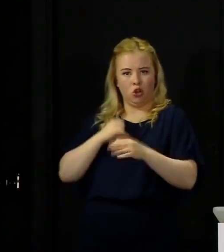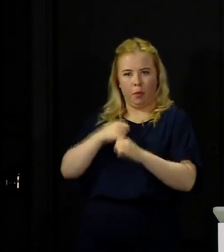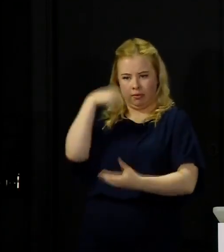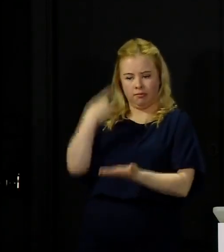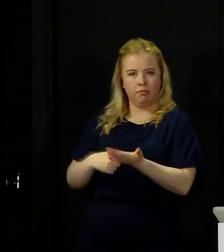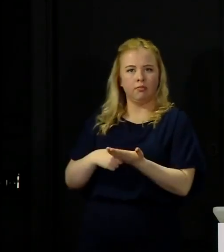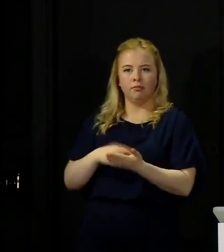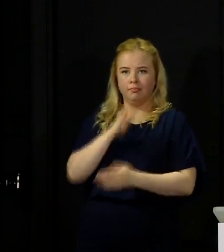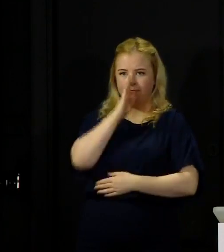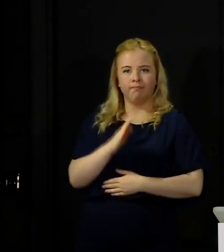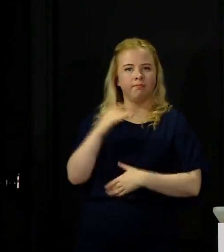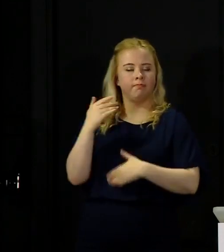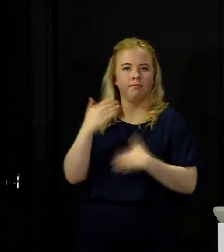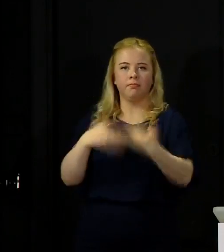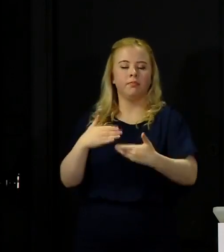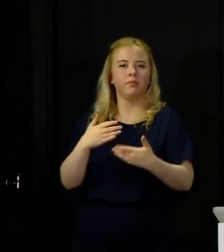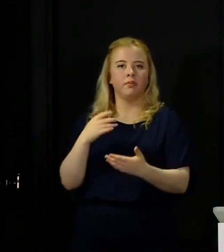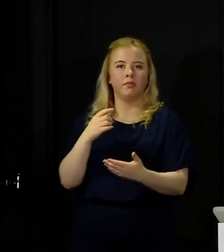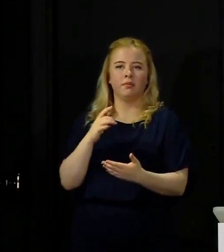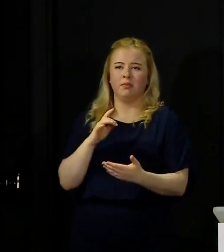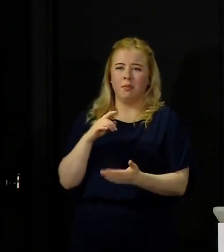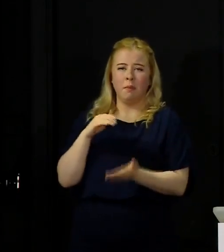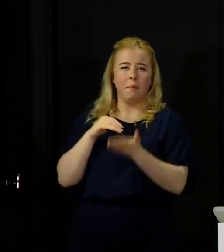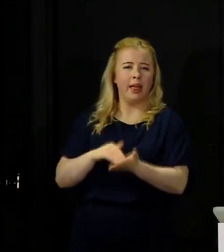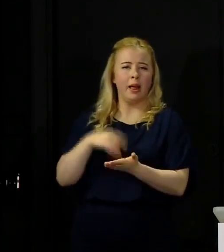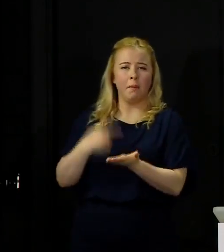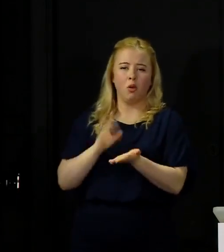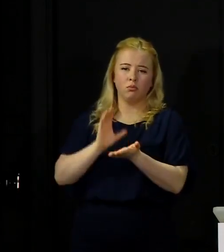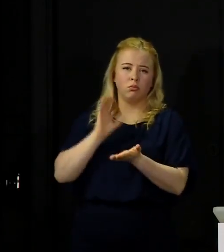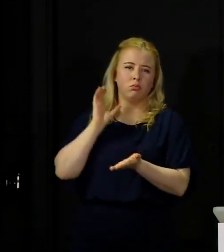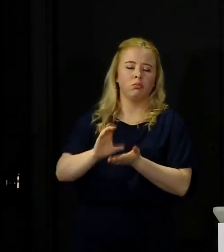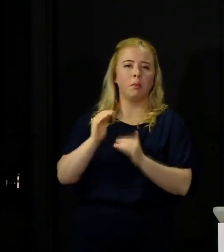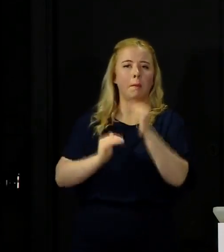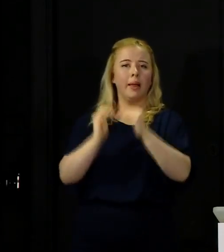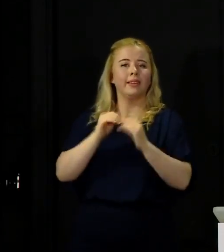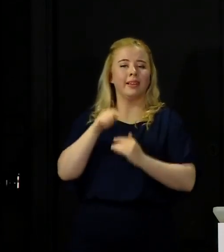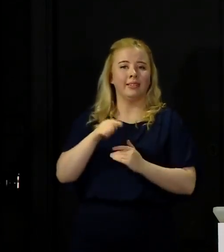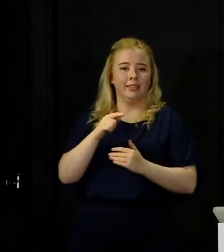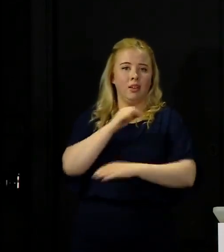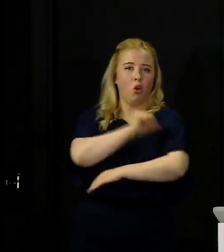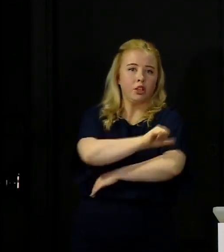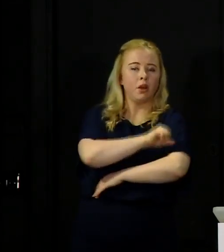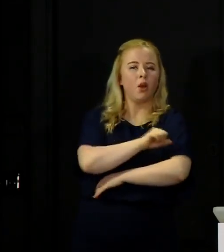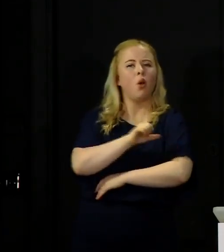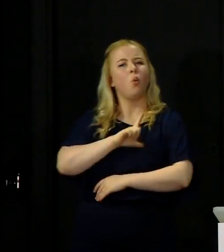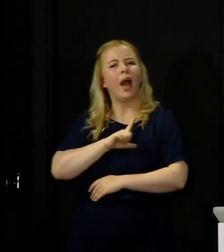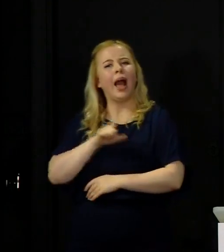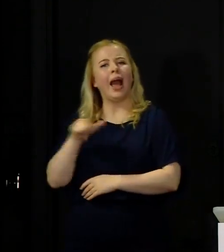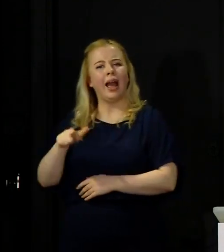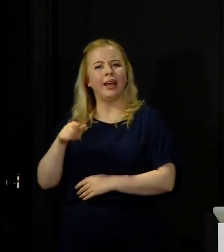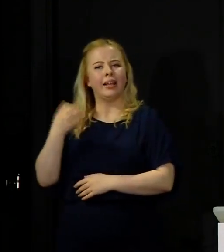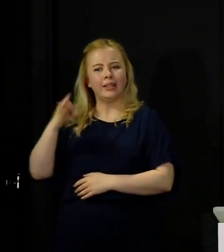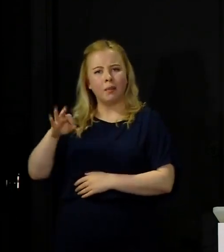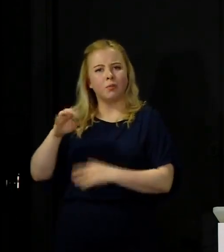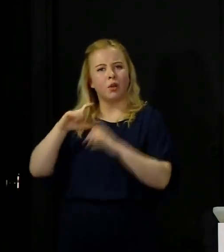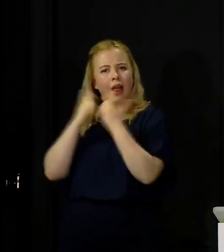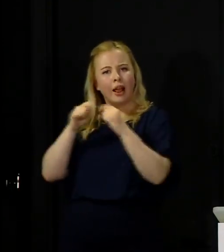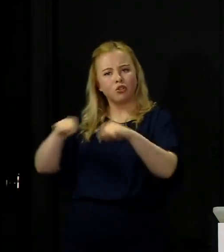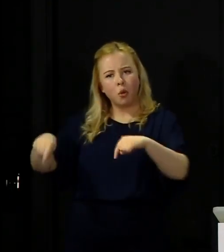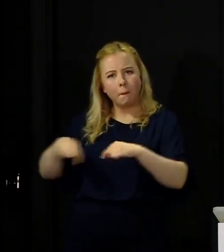pounds on building that facility. So why aren't things like temporary classrooms in playgrounds being built